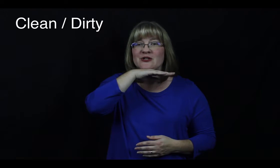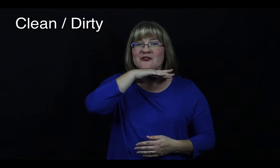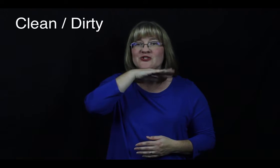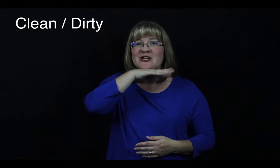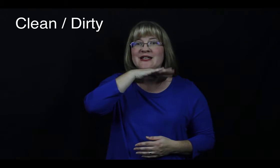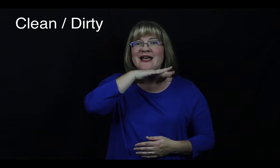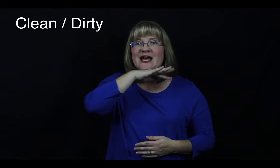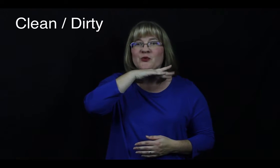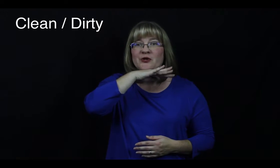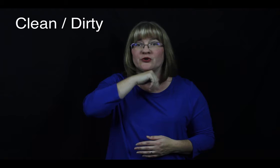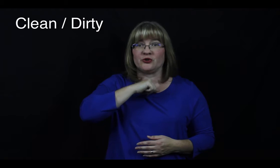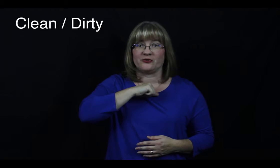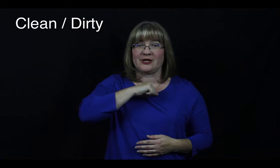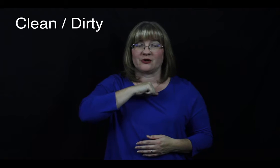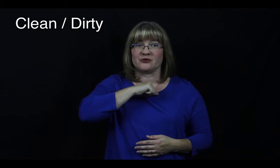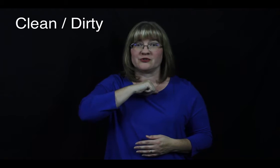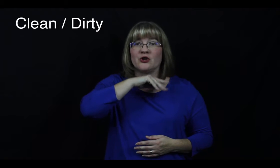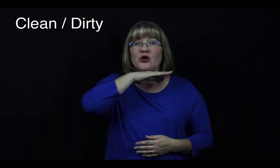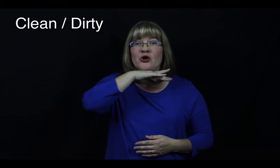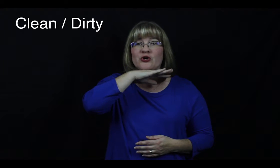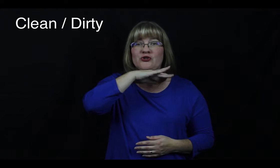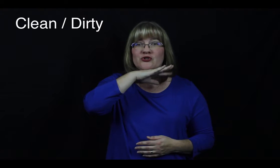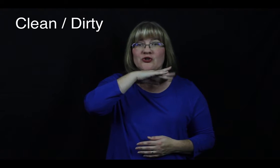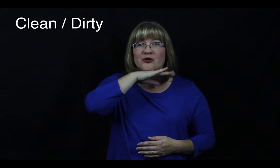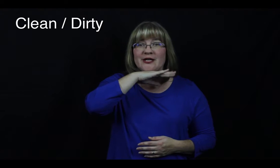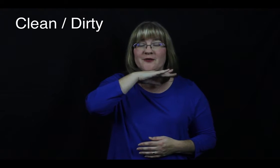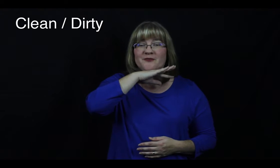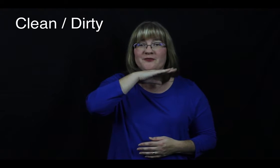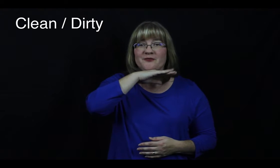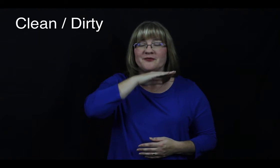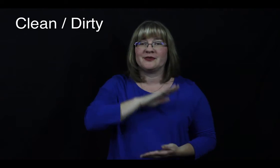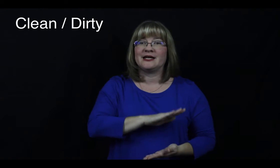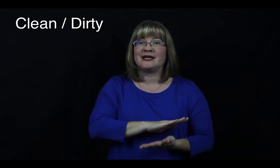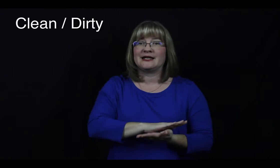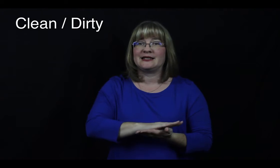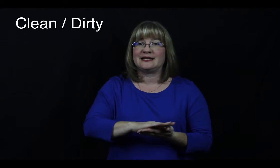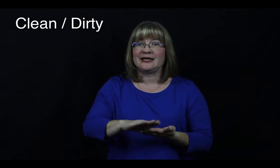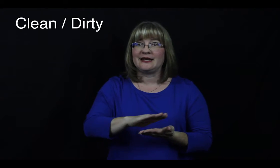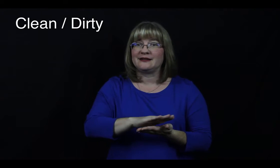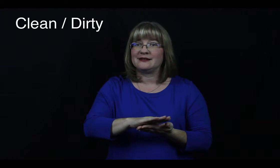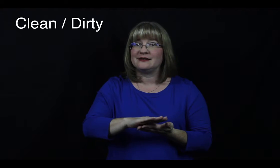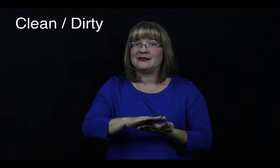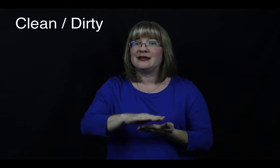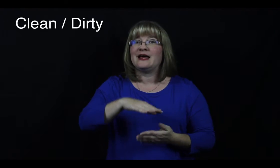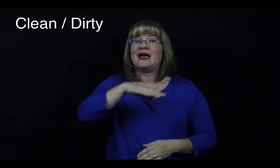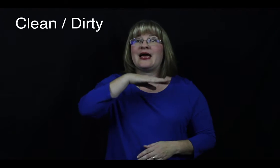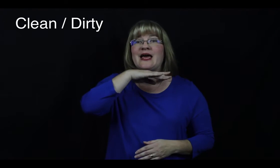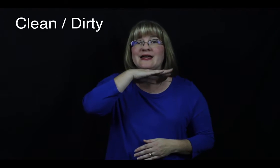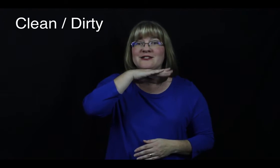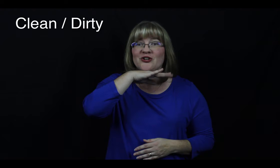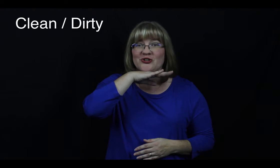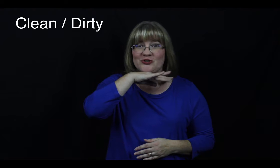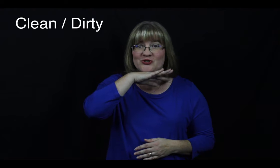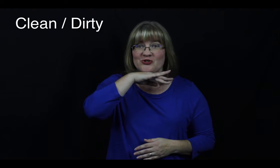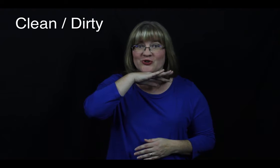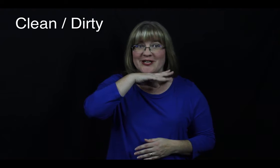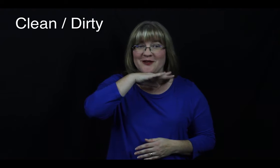underneath your chin and wiggle your fingers. Dirty. Clean and dirty.